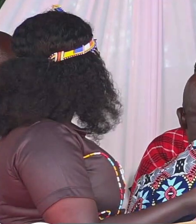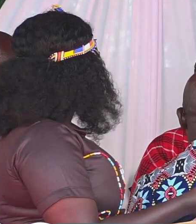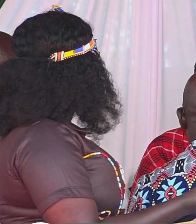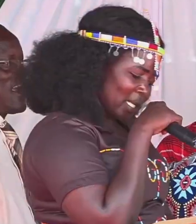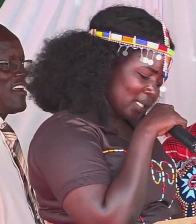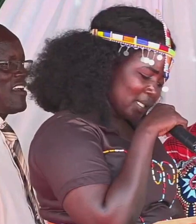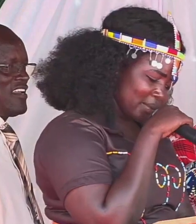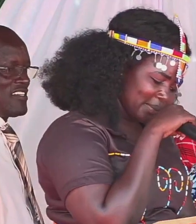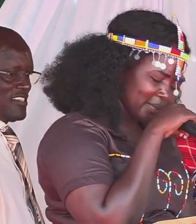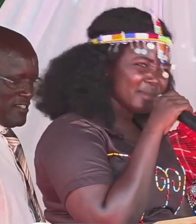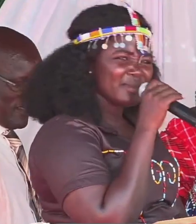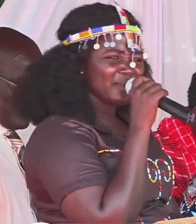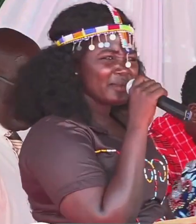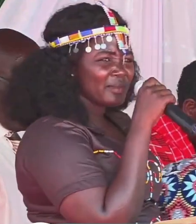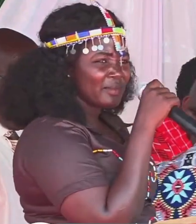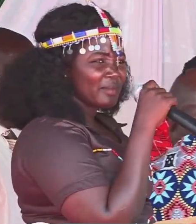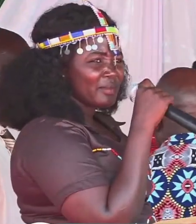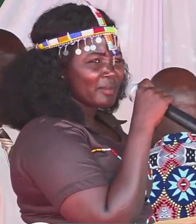Makofi kwa Agnes.